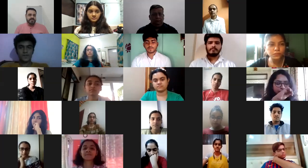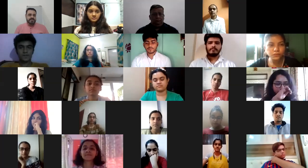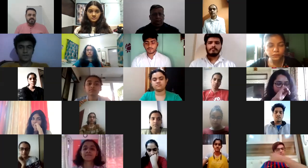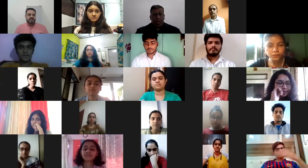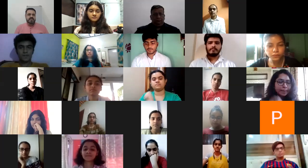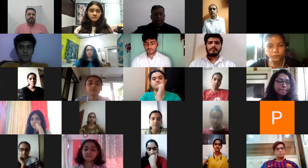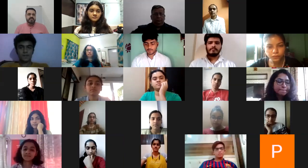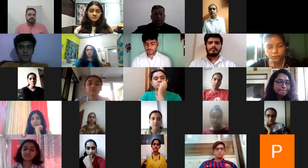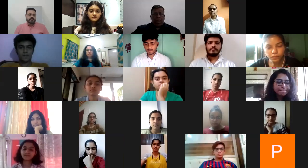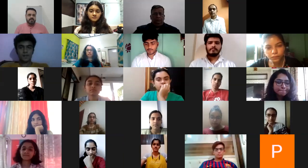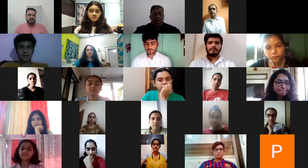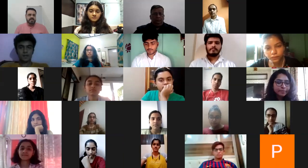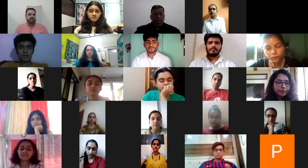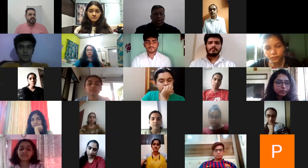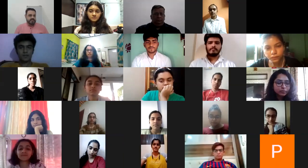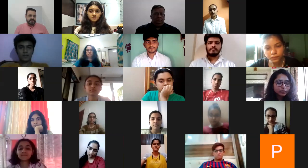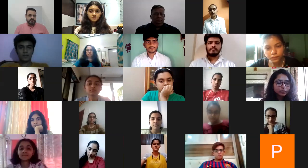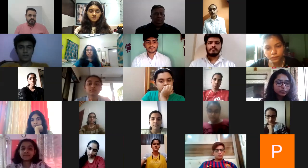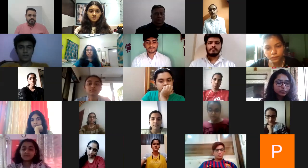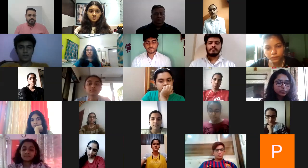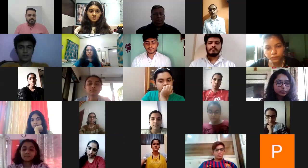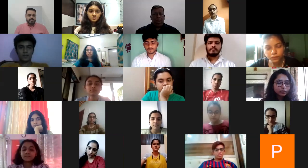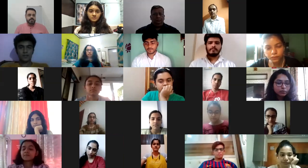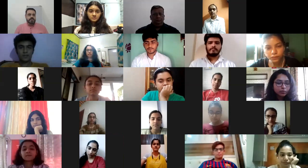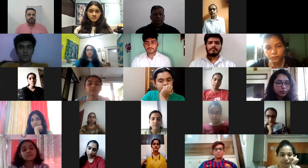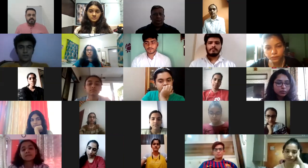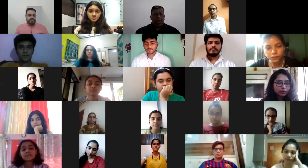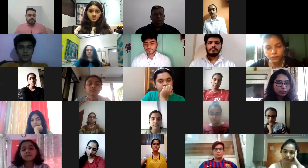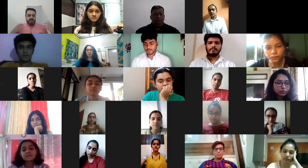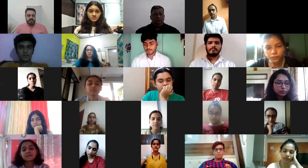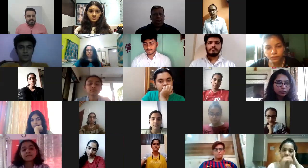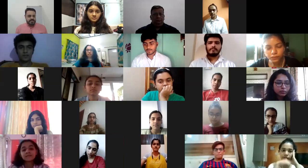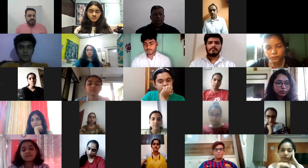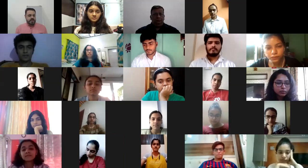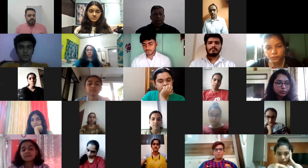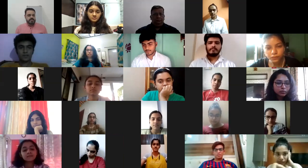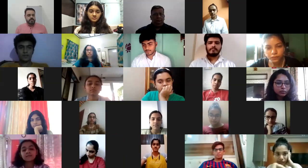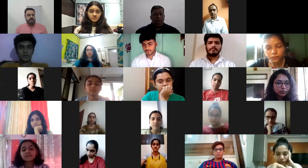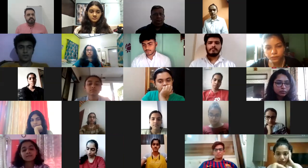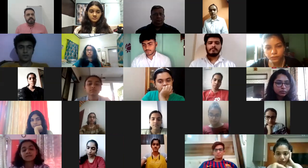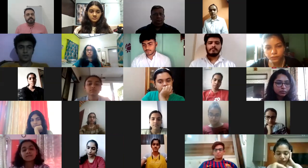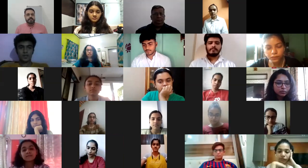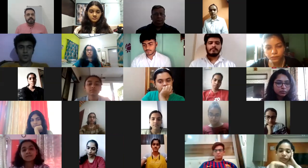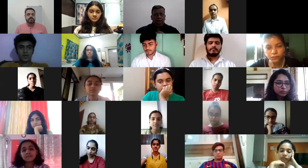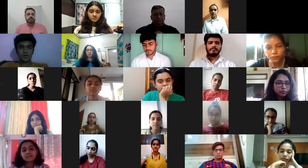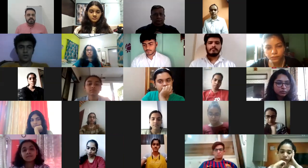unreached, living in poverty, living in exclusion. So it is essentially an outreach program, and the primary focus